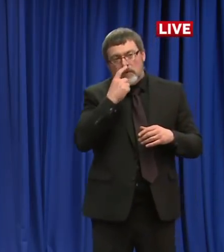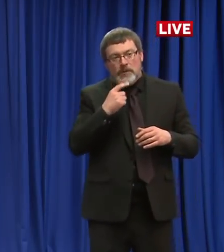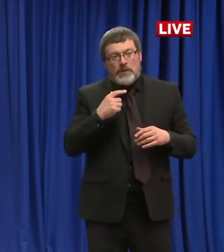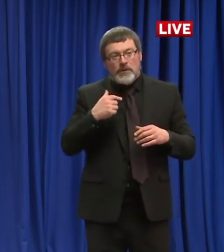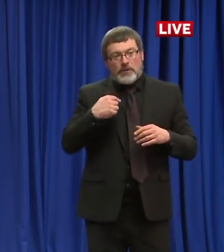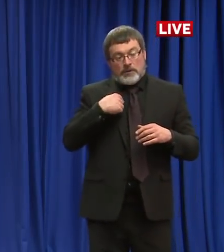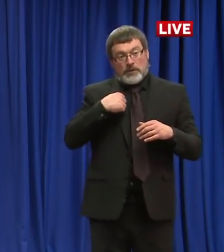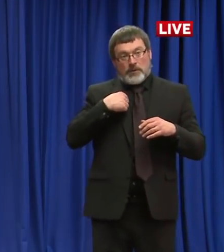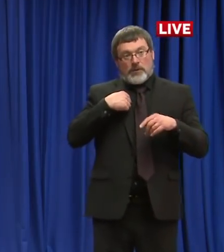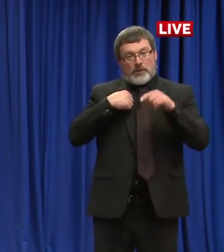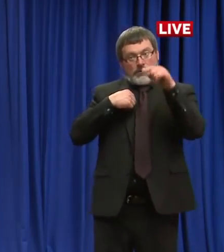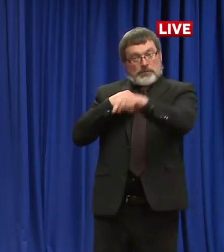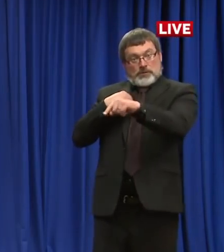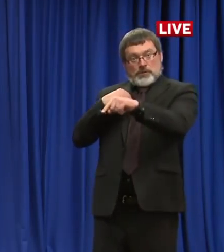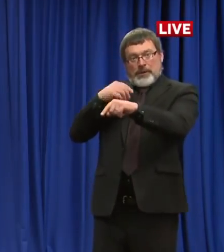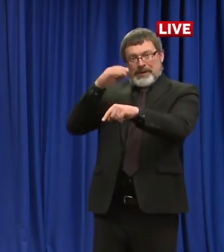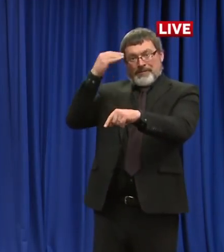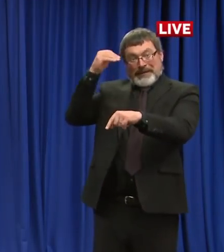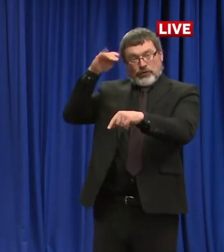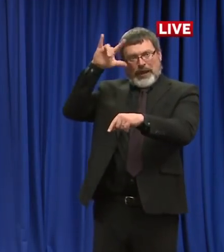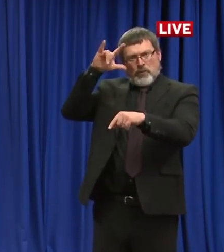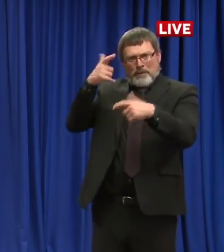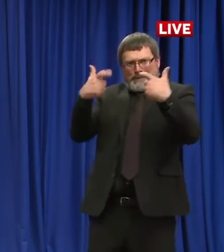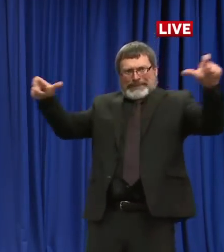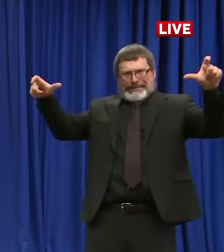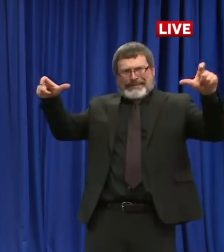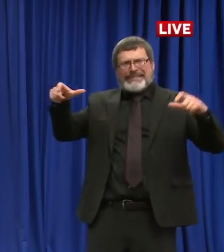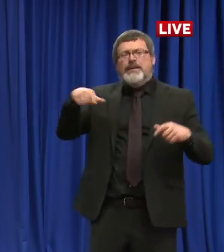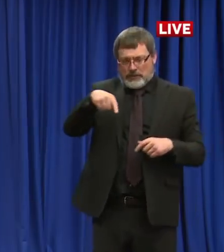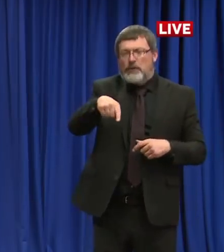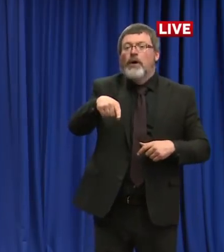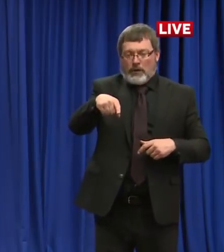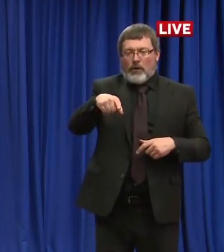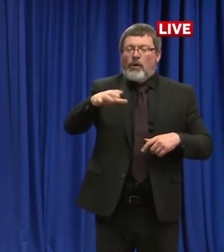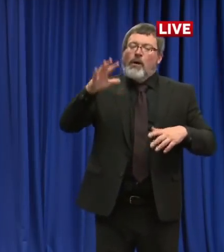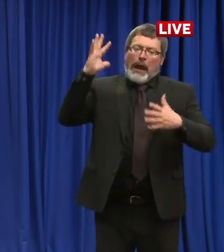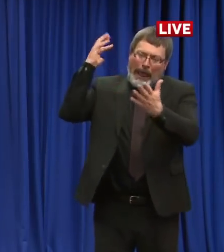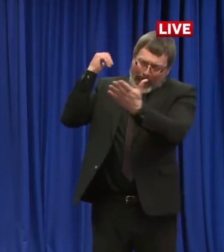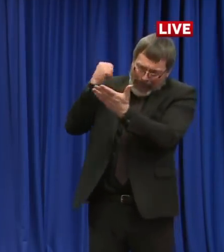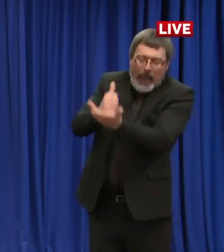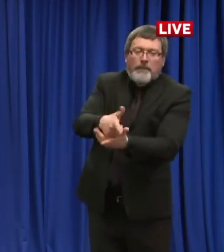in particular, and I'm sure he'll be as thrilled as I am to hear that they secured some funding for him. That's terrific.